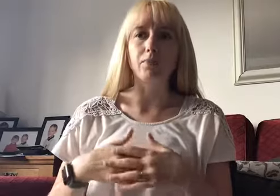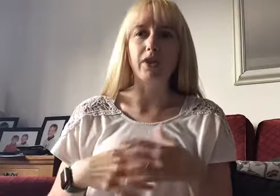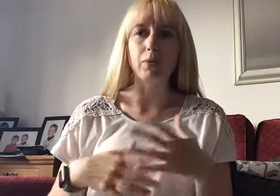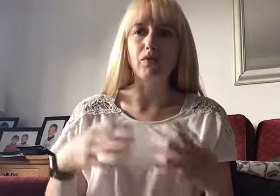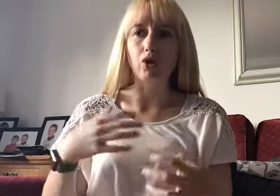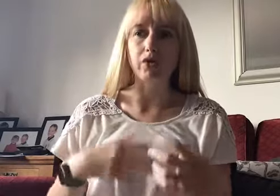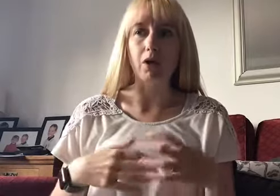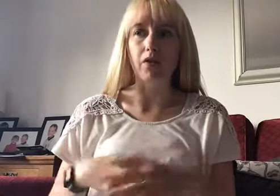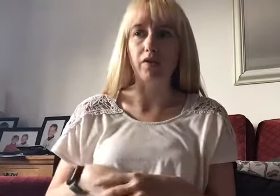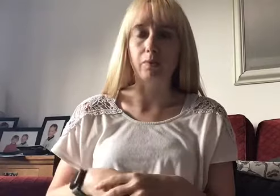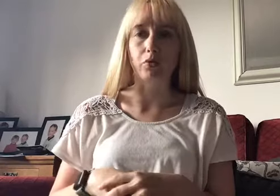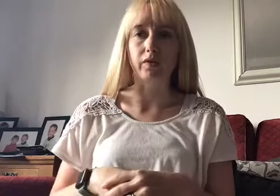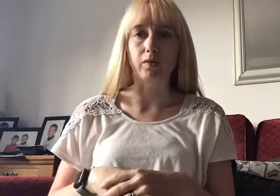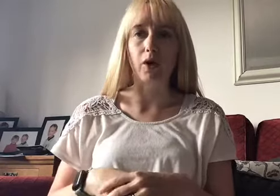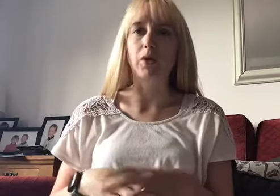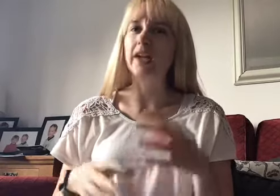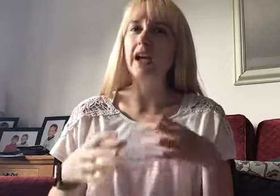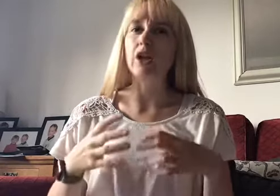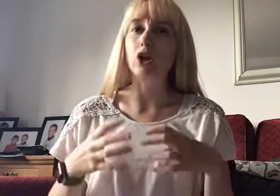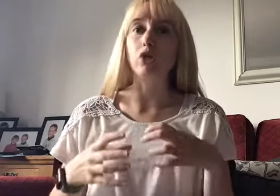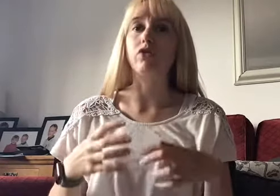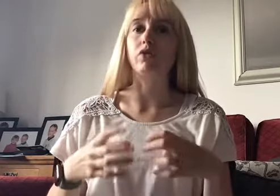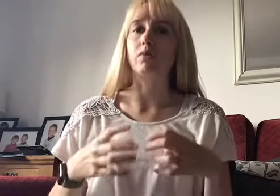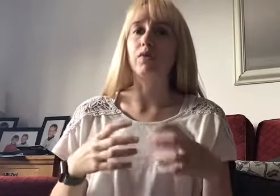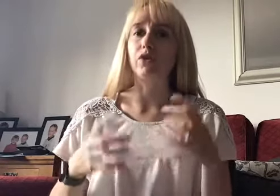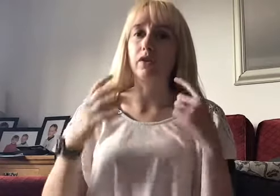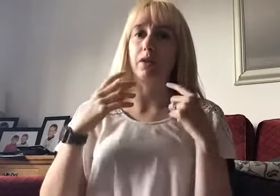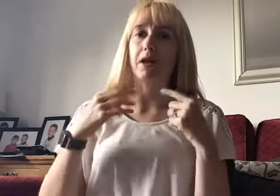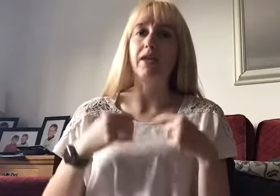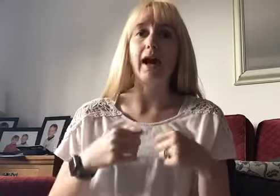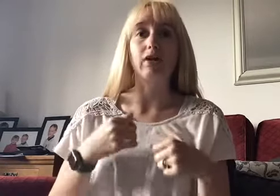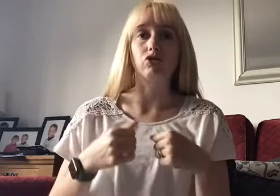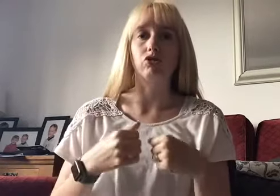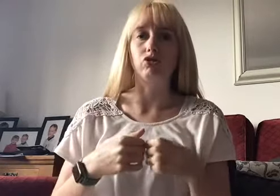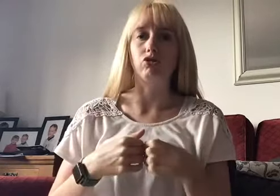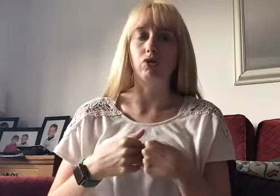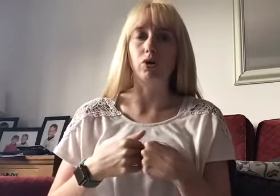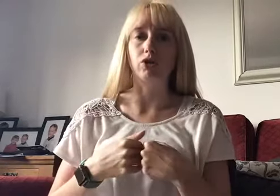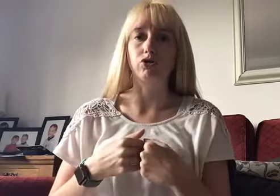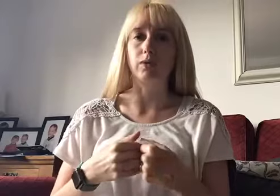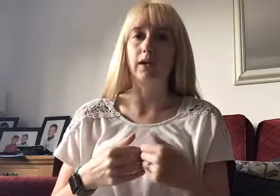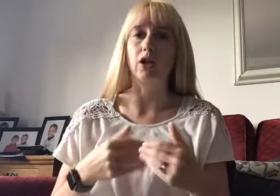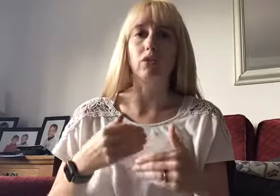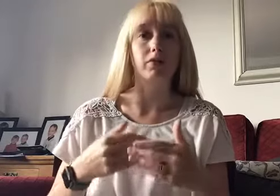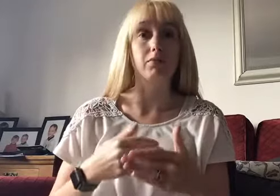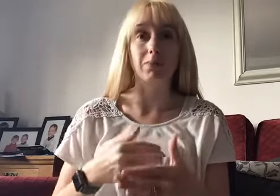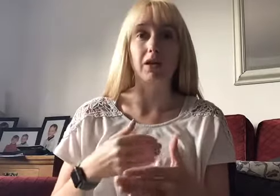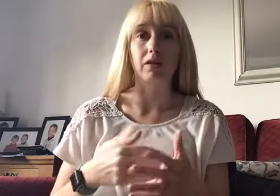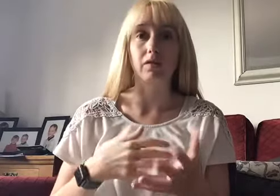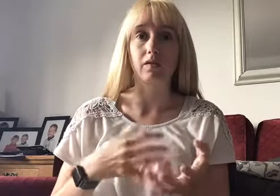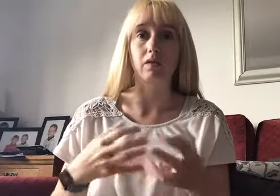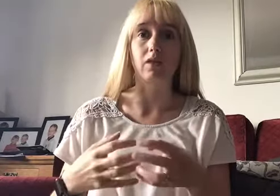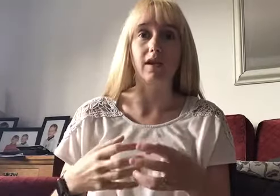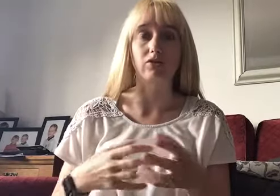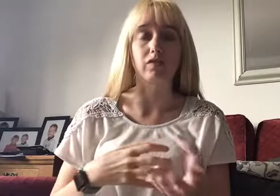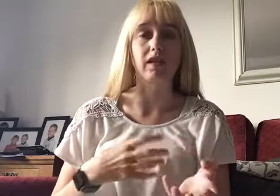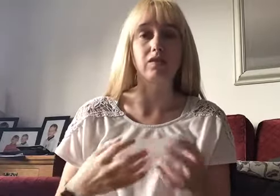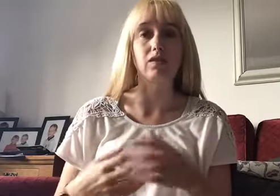Then we've got some other sports as well, and again, a lot of them, if you think about the actions you do while you're doing it, a lot of them mimic those actions. They do the